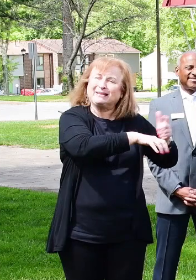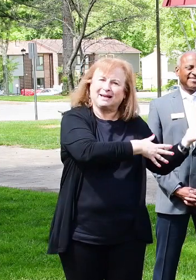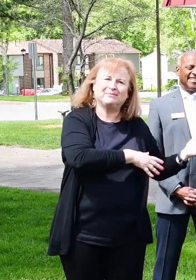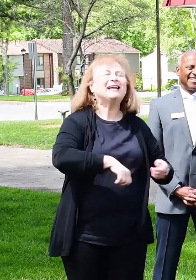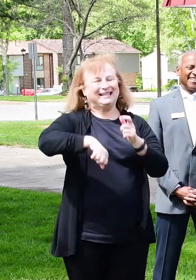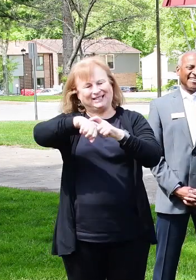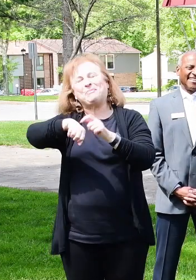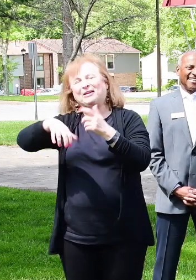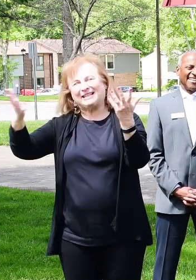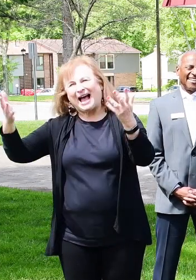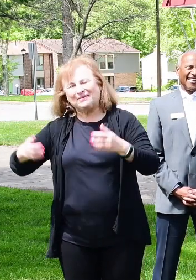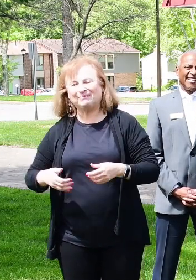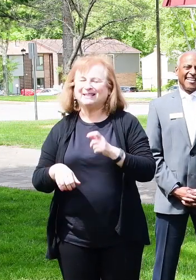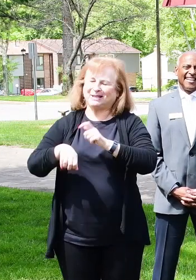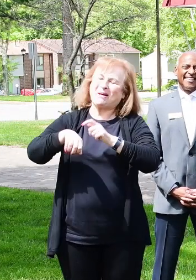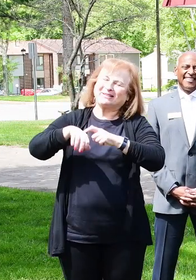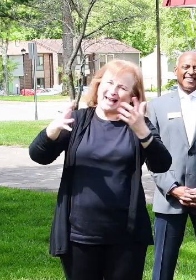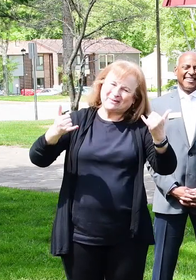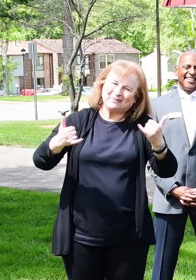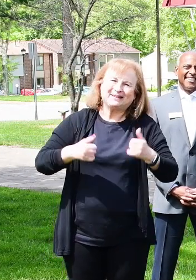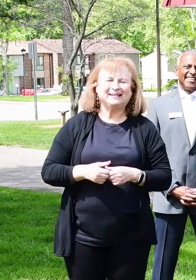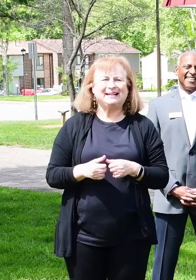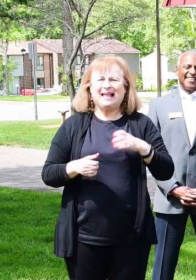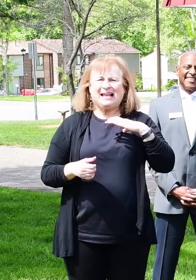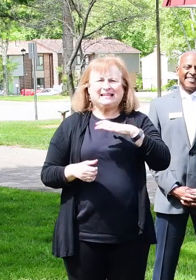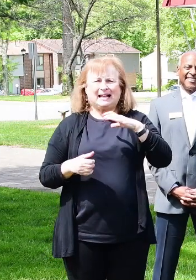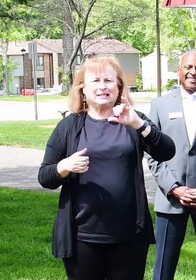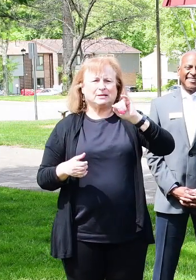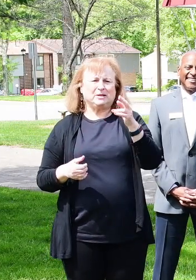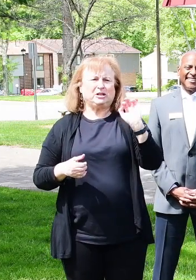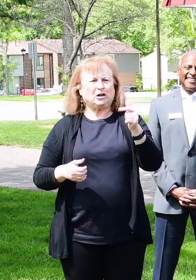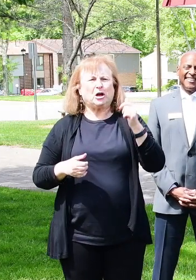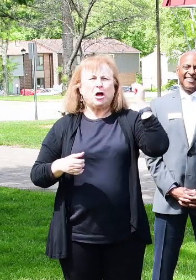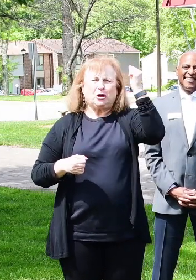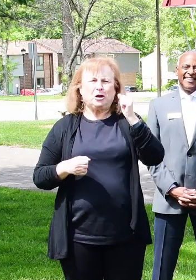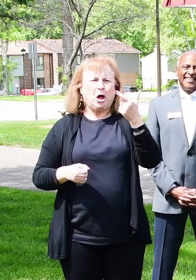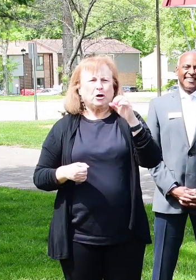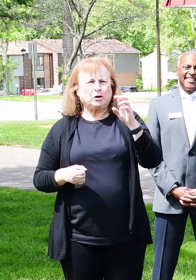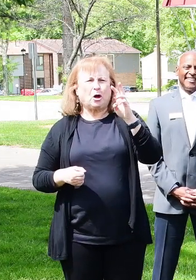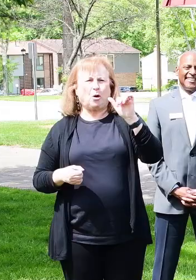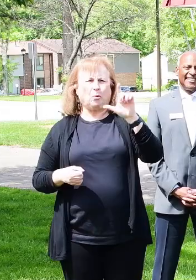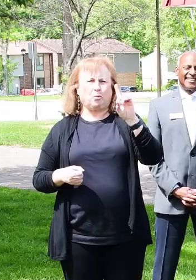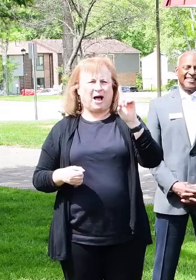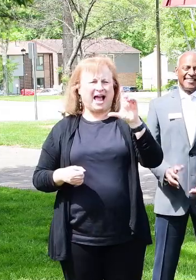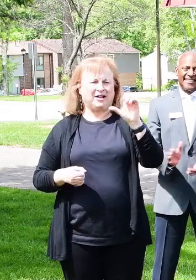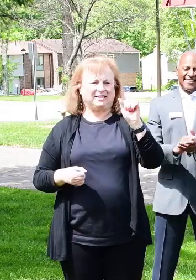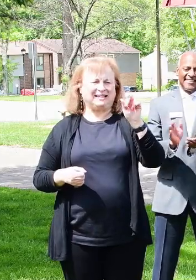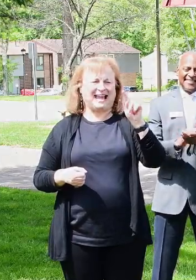It's about time. It's about time. And Councilwoman Young, go Wildcats!